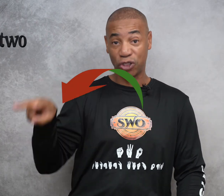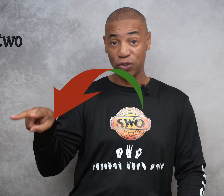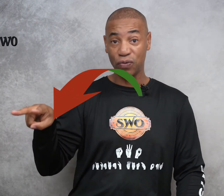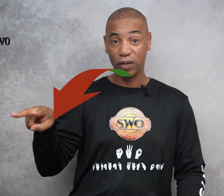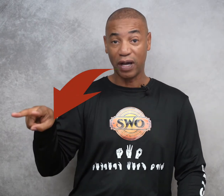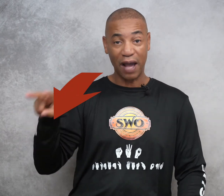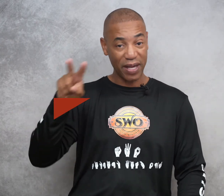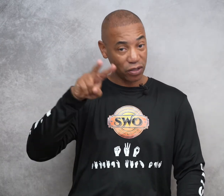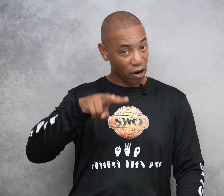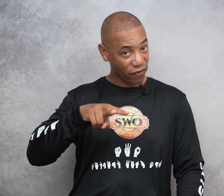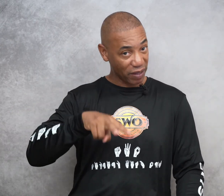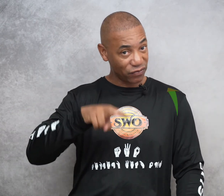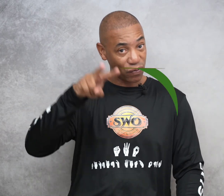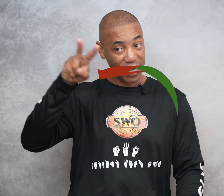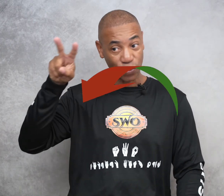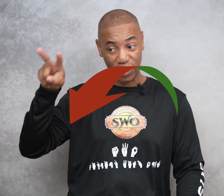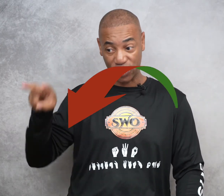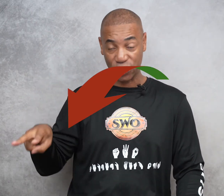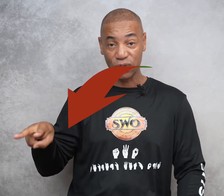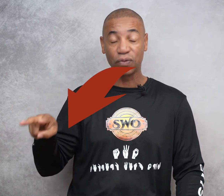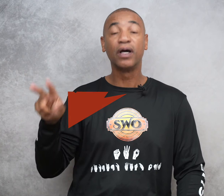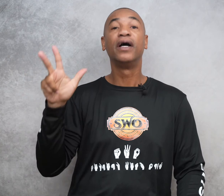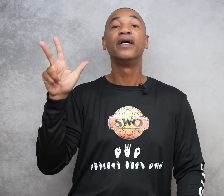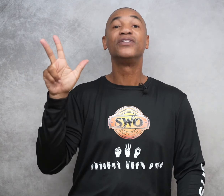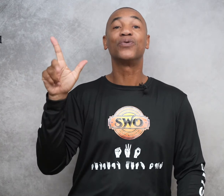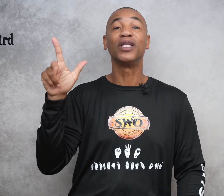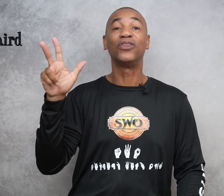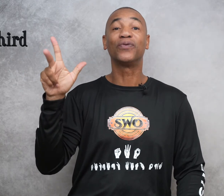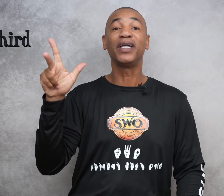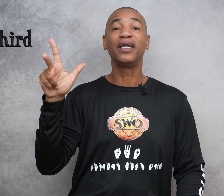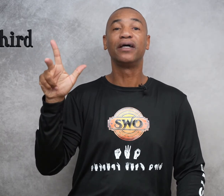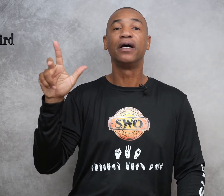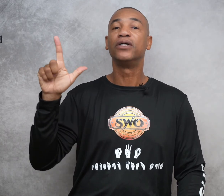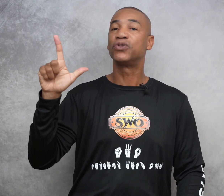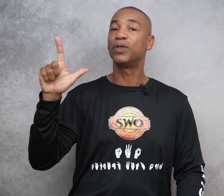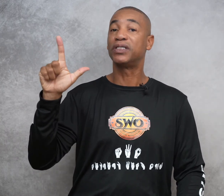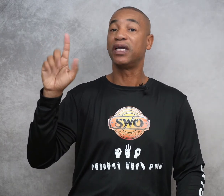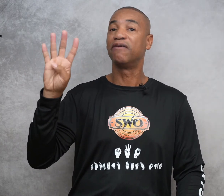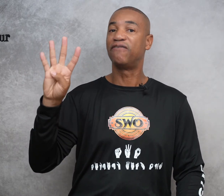22. I made an arc from left to right. 22, 23,